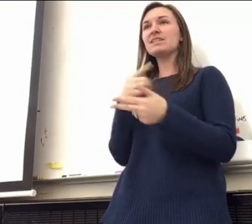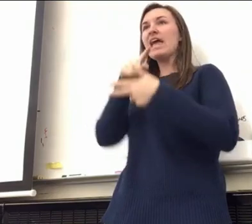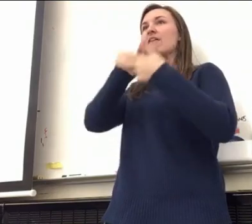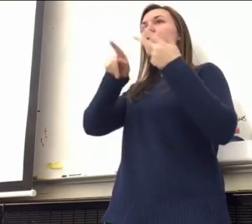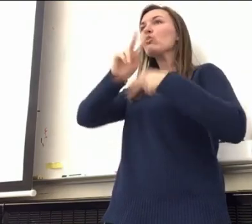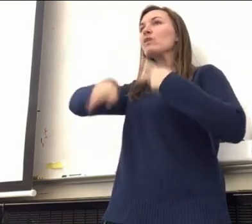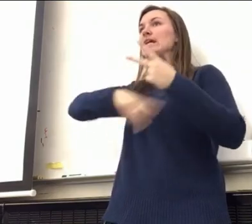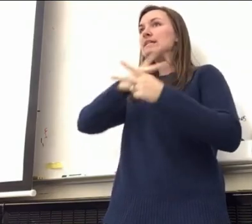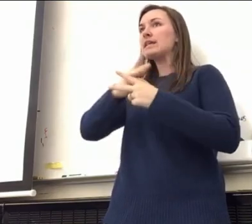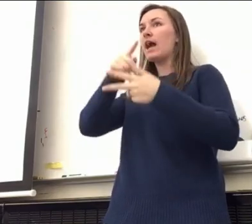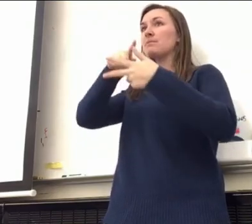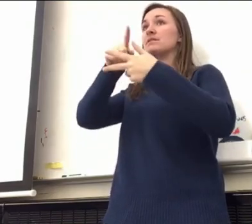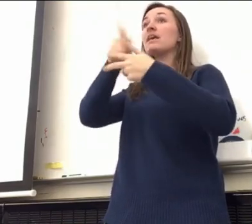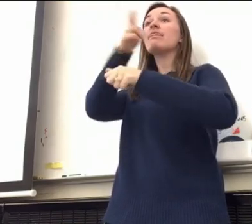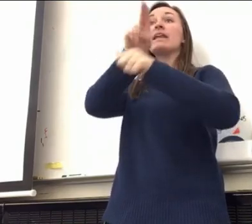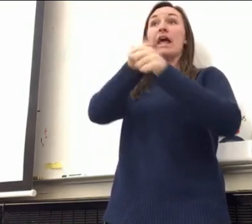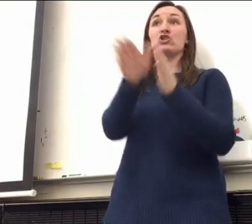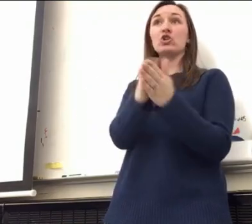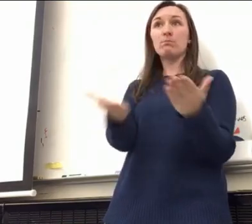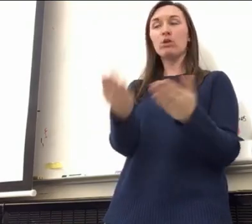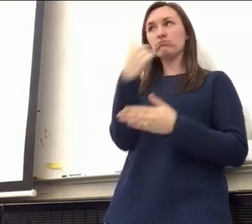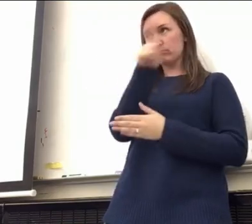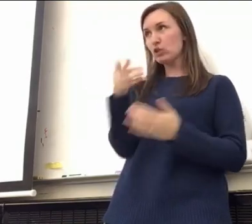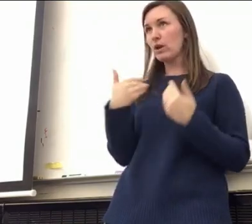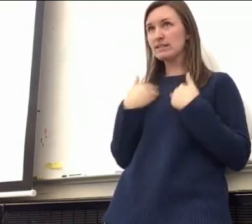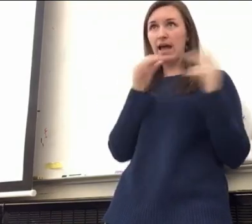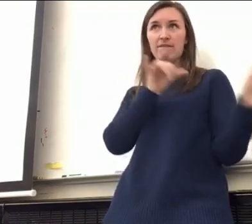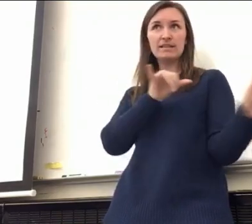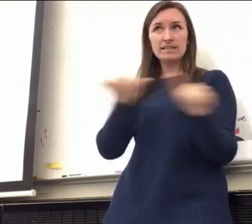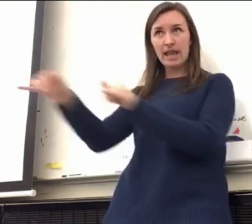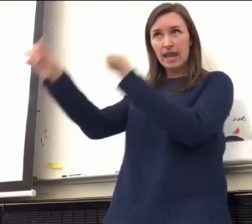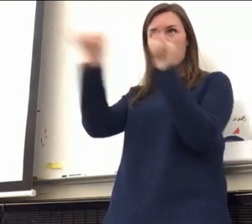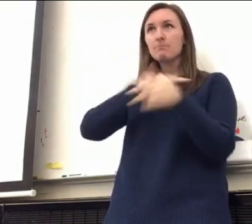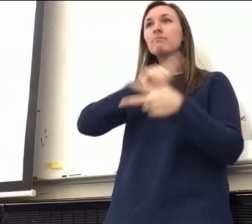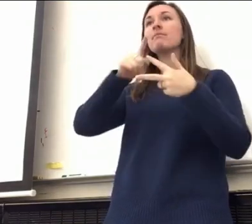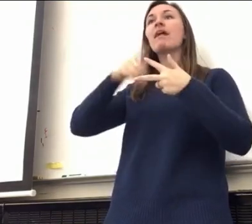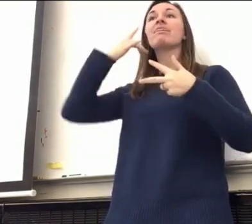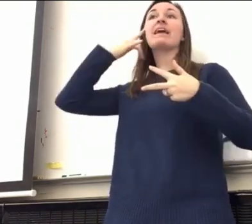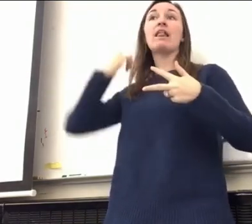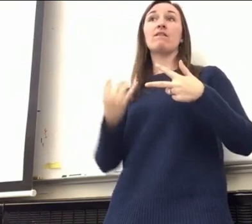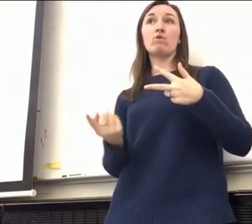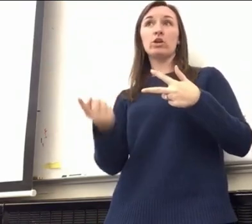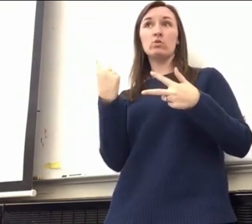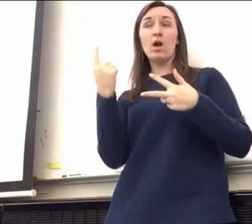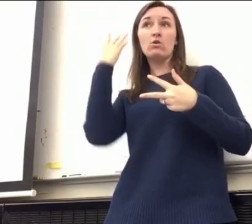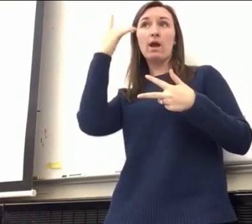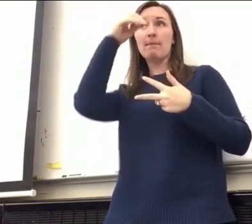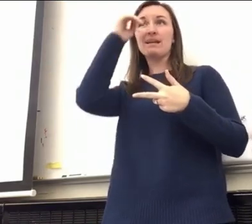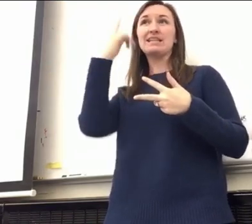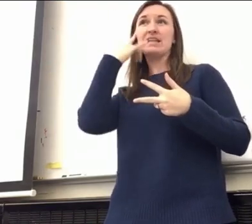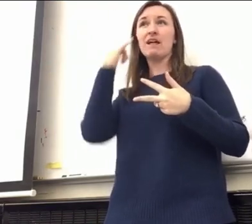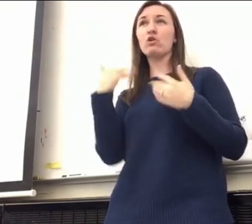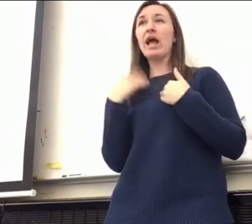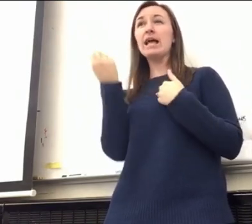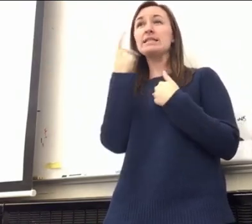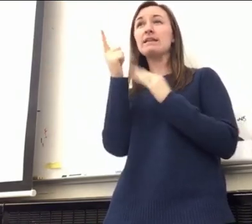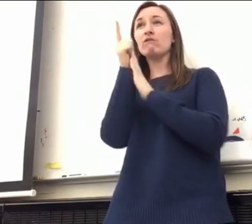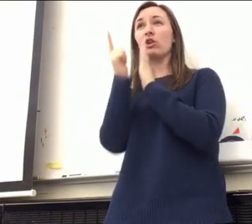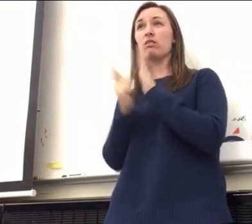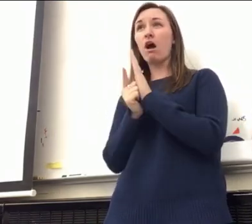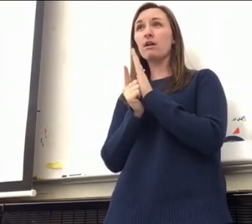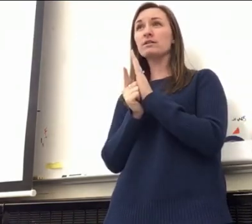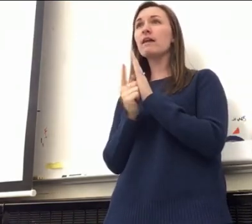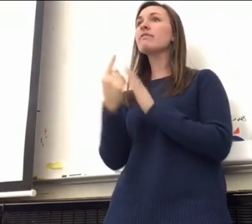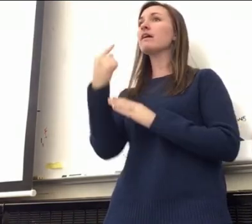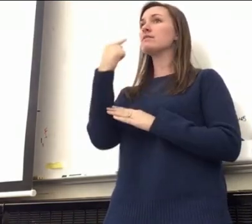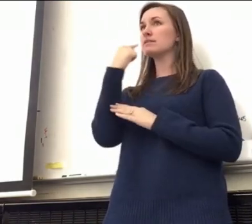textbooks. They have the national one, which is the one you guys have. They have the Californian one, and that's because California has several laws that